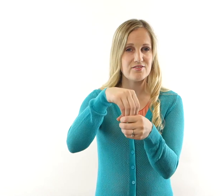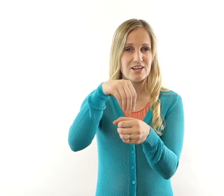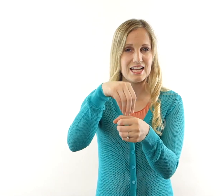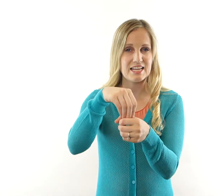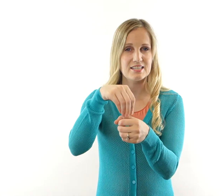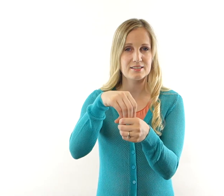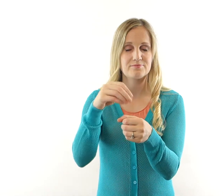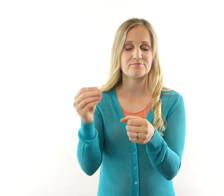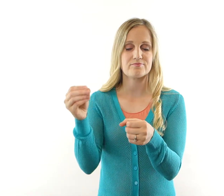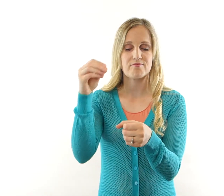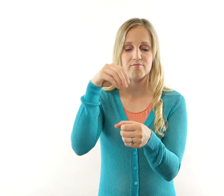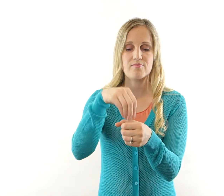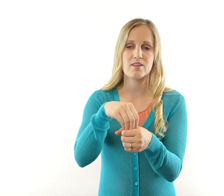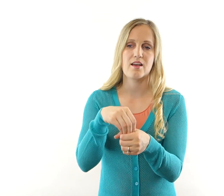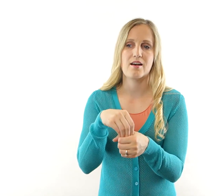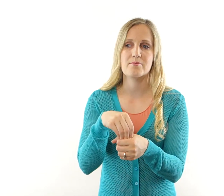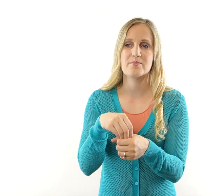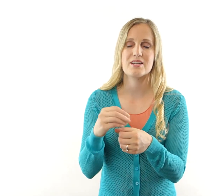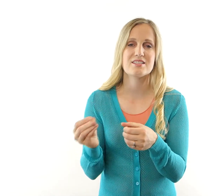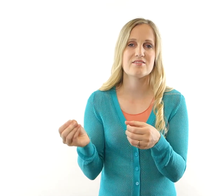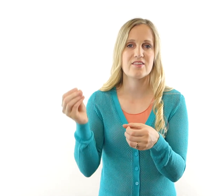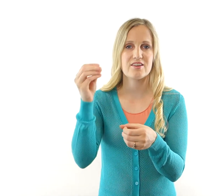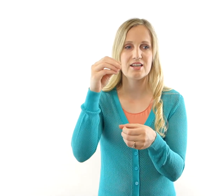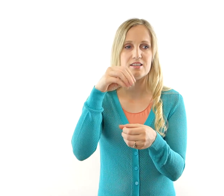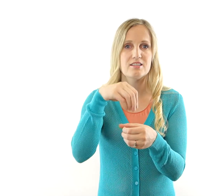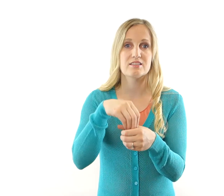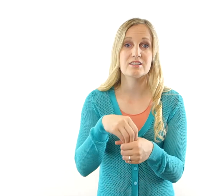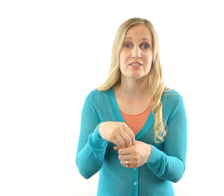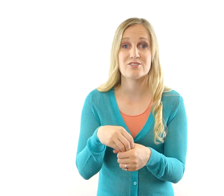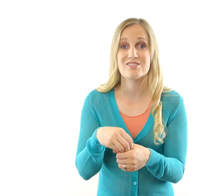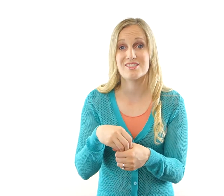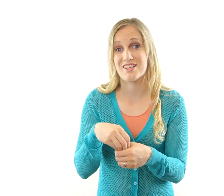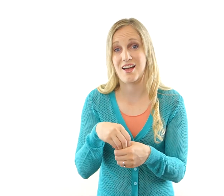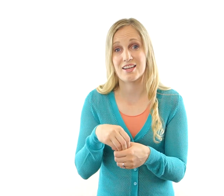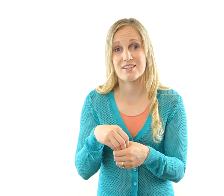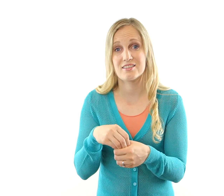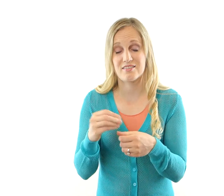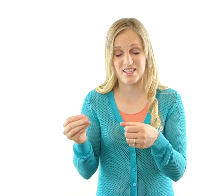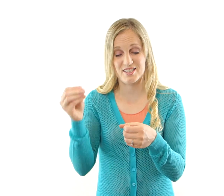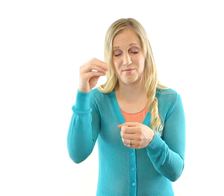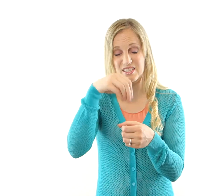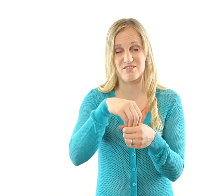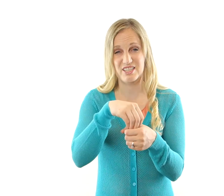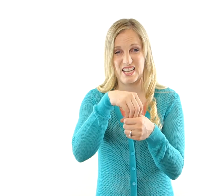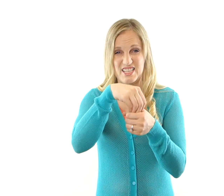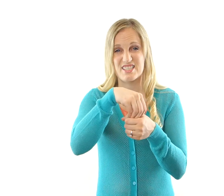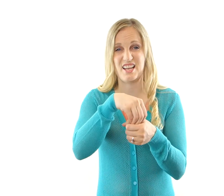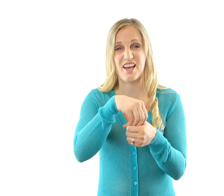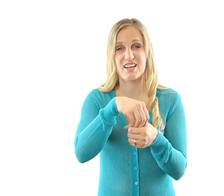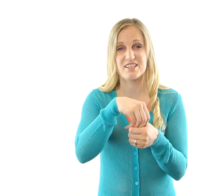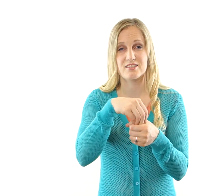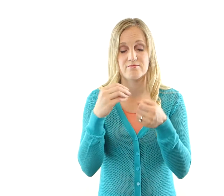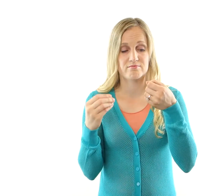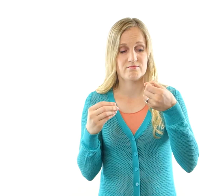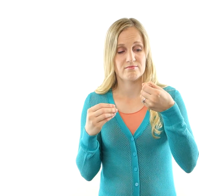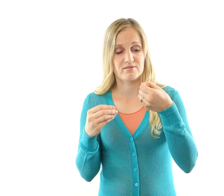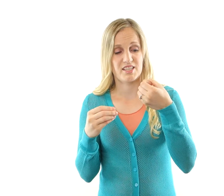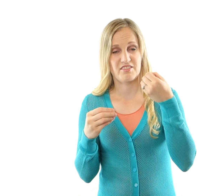for in, but it's a very literal sign, like something's really inside, like of